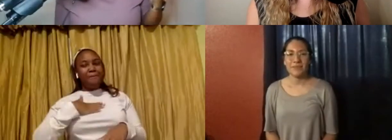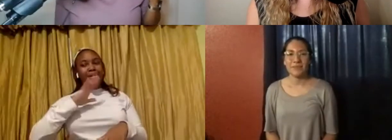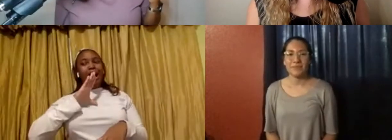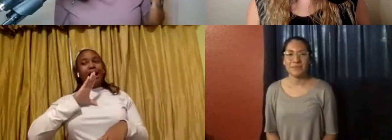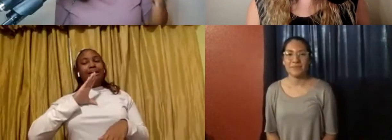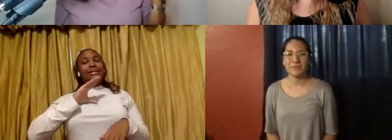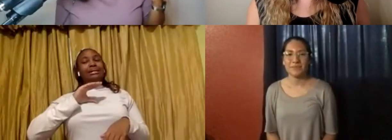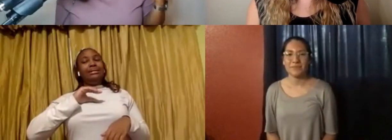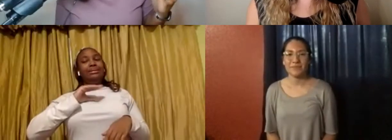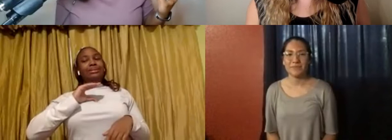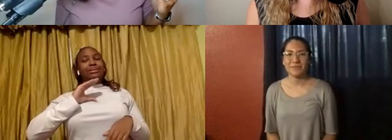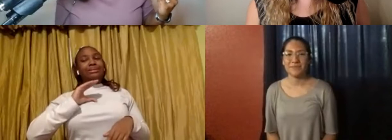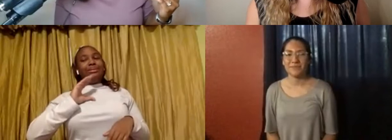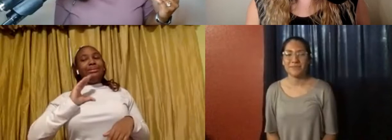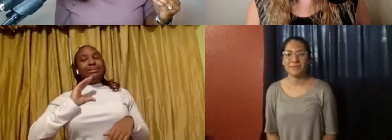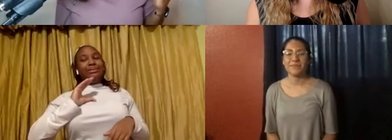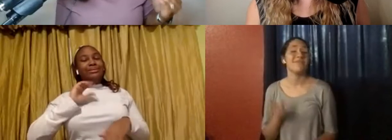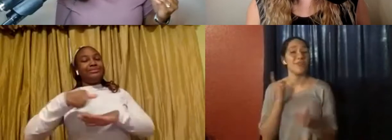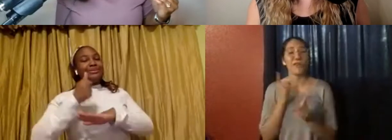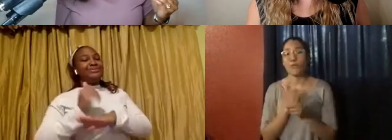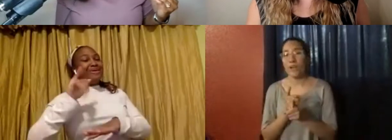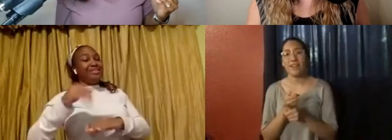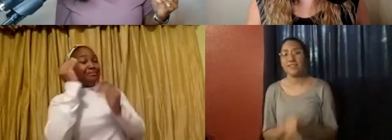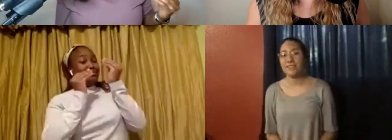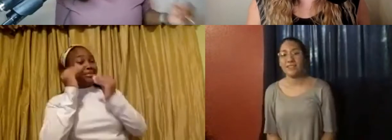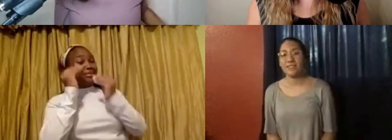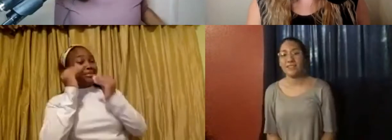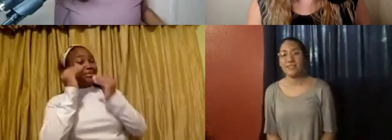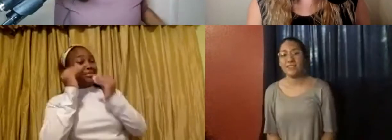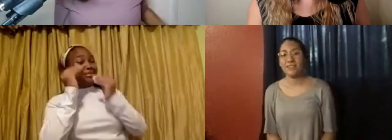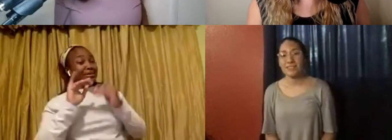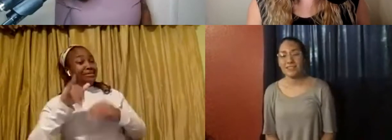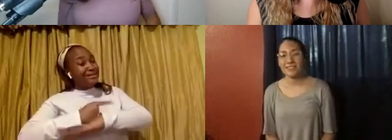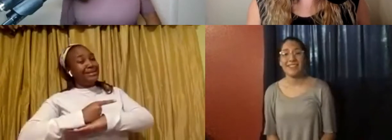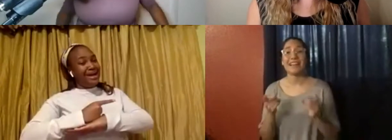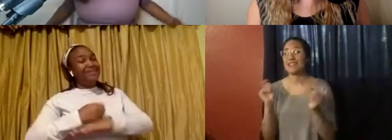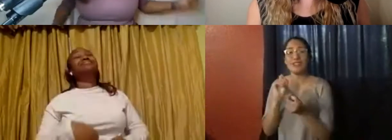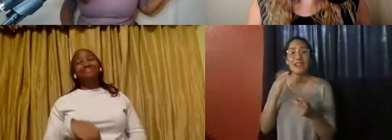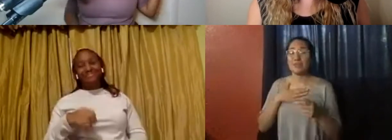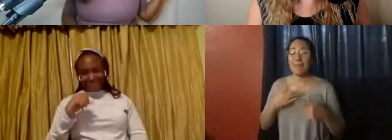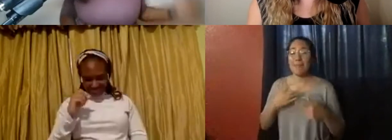riding on this like Bare Minerals makeup that day. Right. So I go to get out of the car. Changed my life.